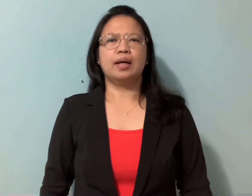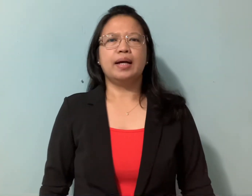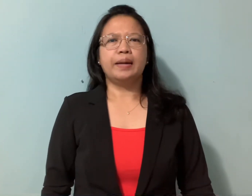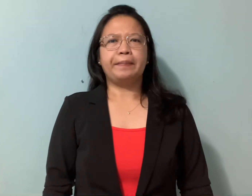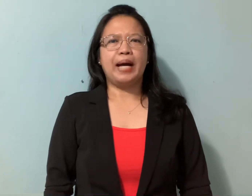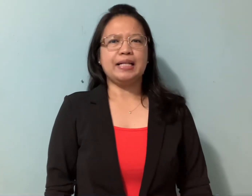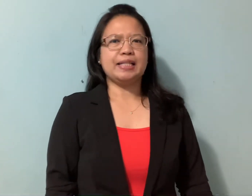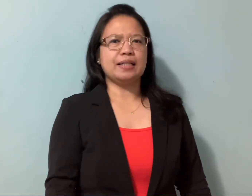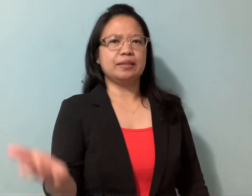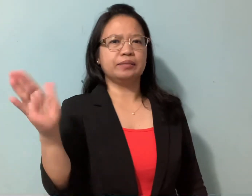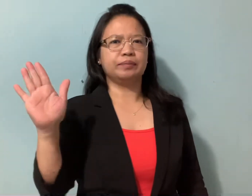Pass,